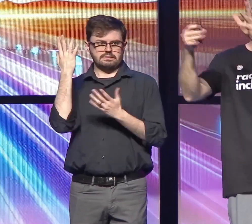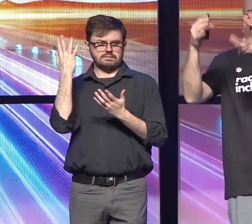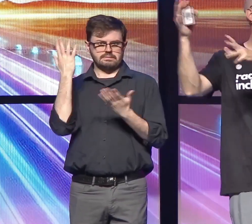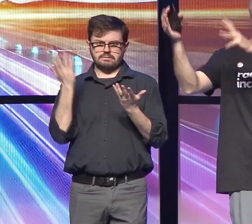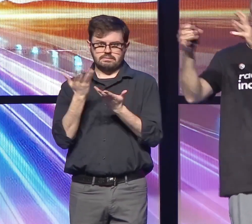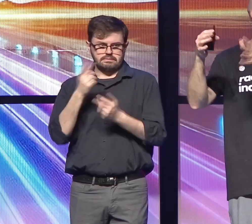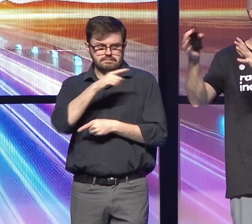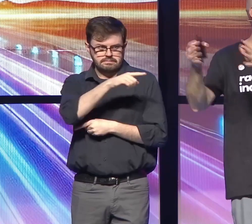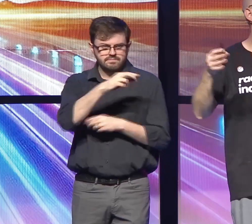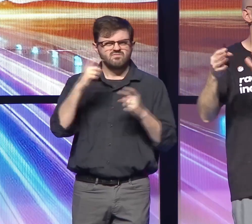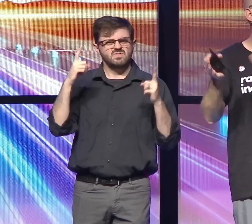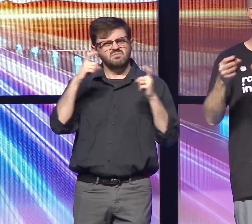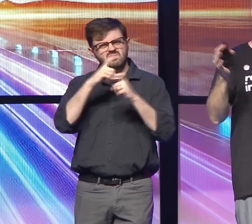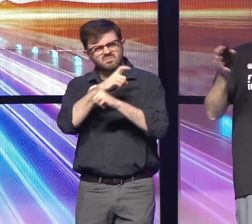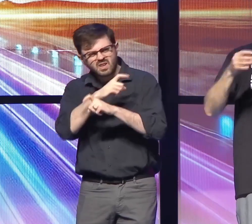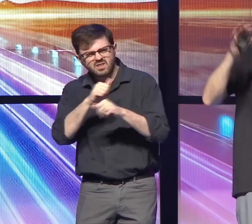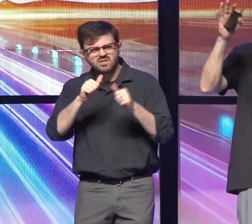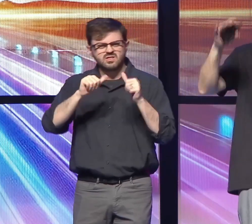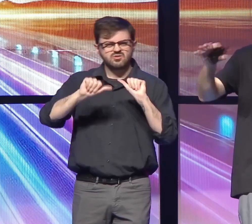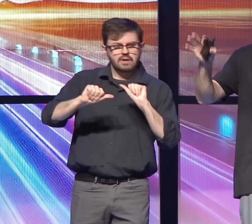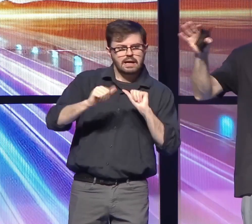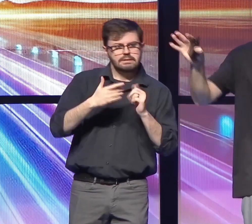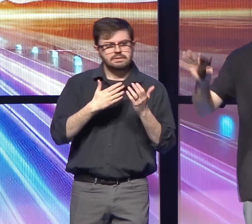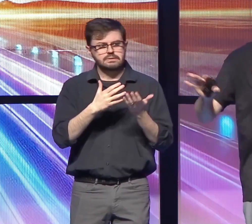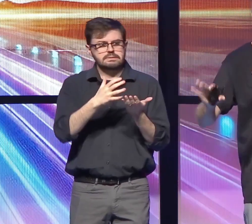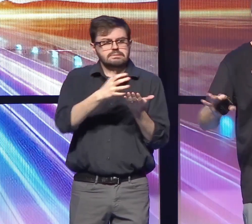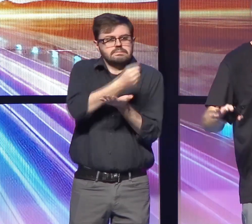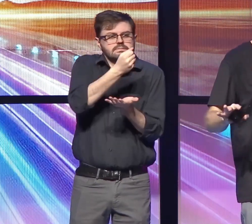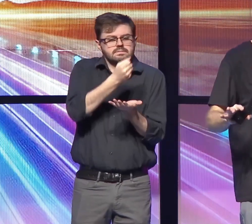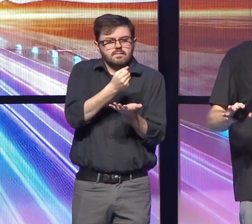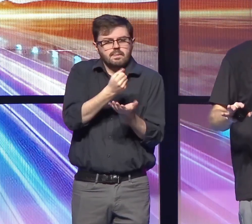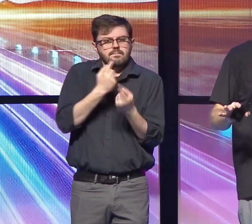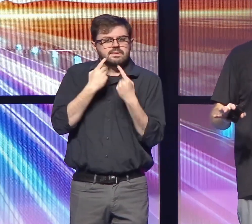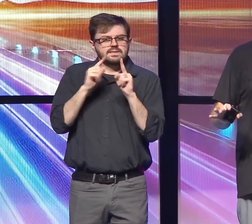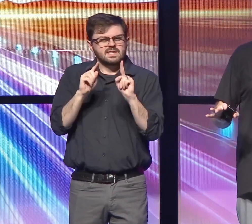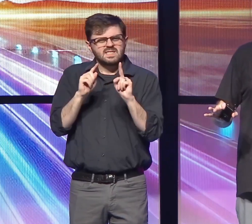can like leverage it, but you know what? Just be wise.